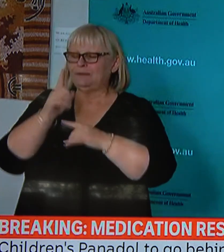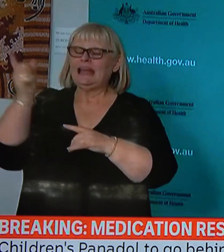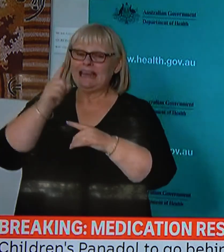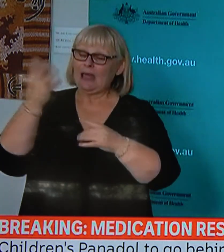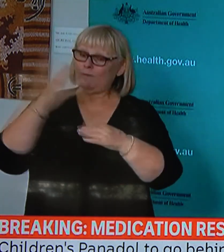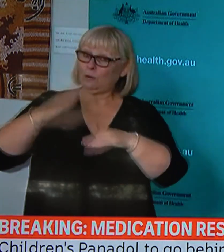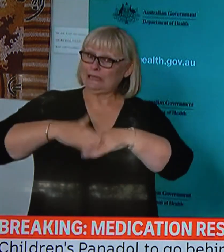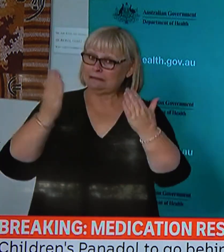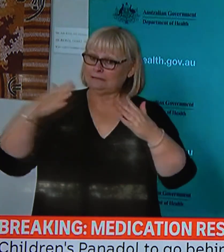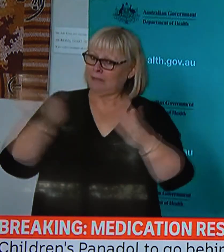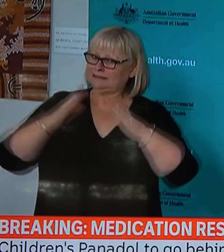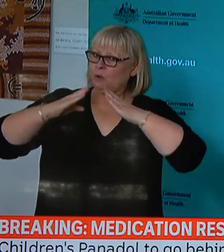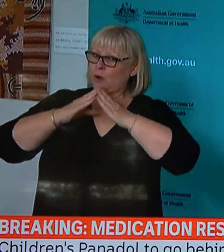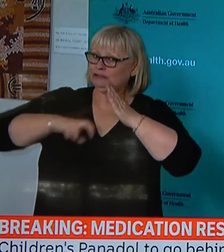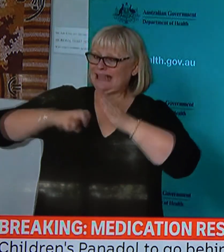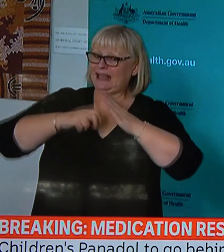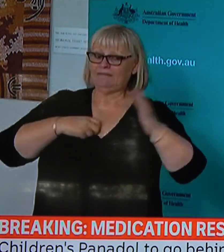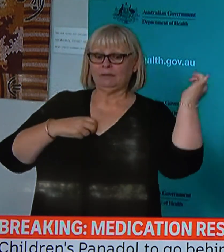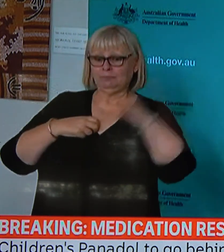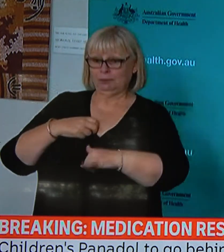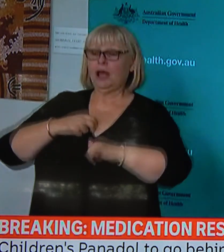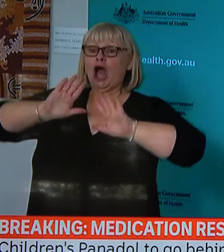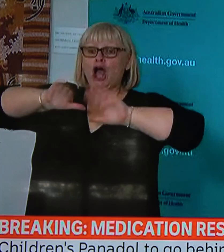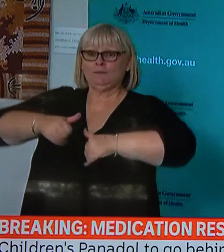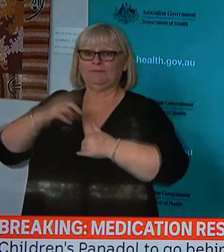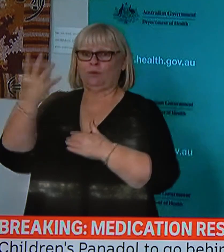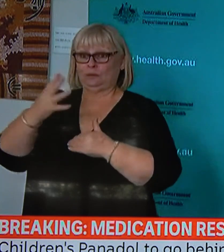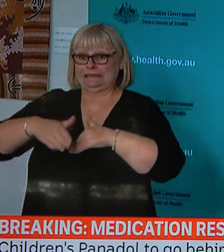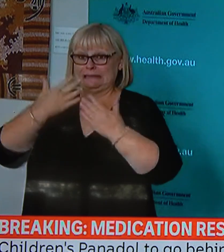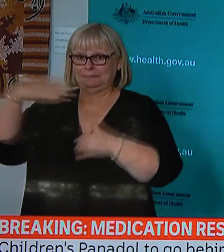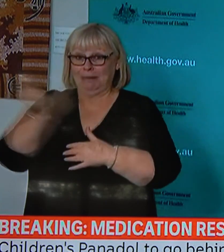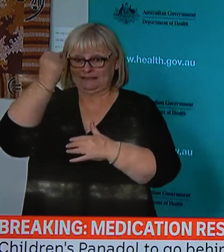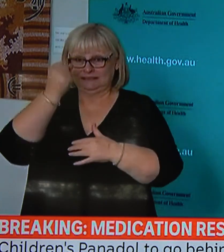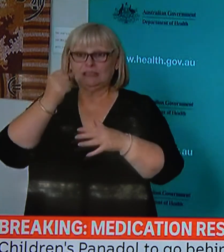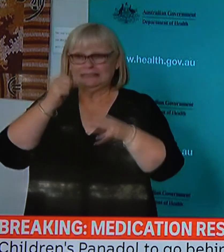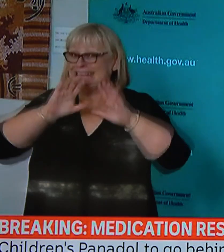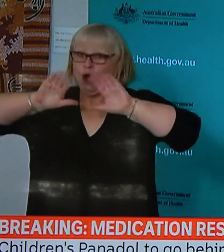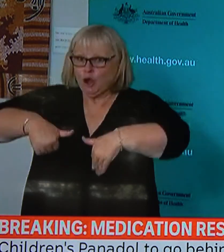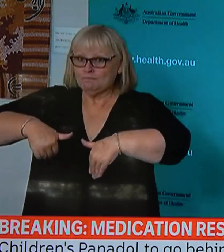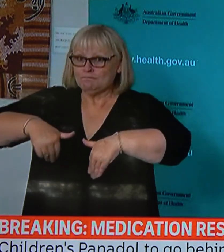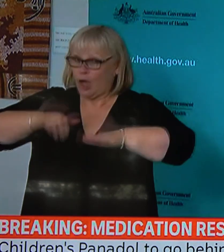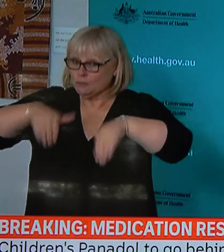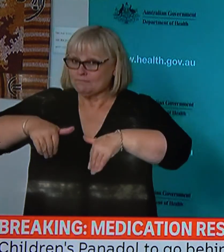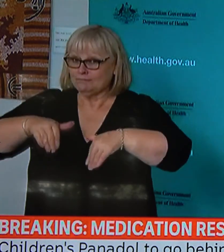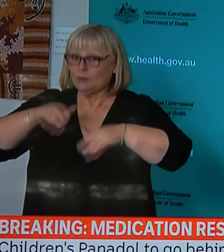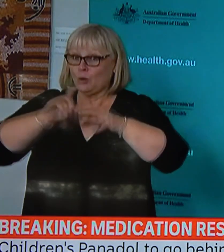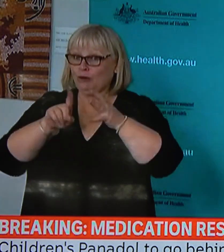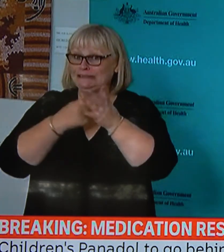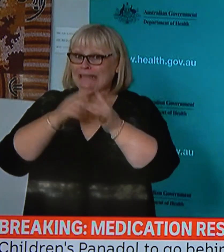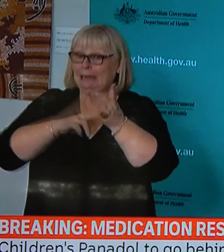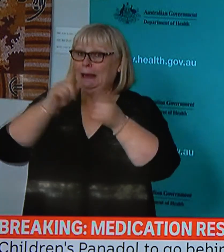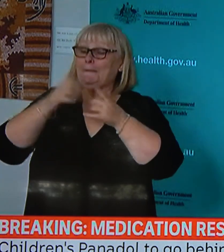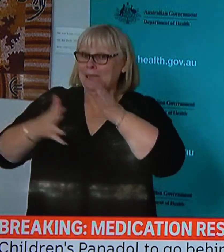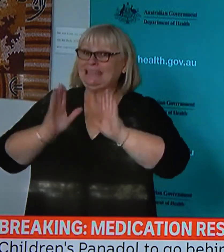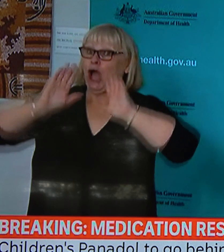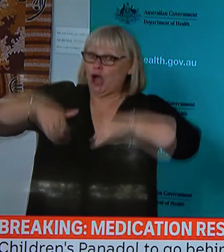14 days quarantine, that means stay at home. Quarantine means stay at home. Just be very clear and careful about